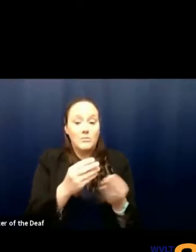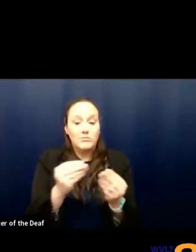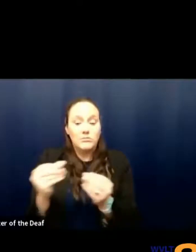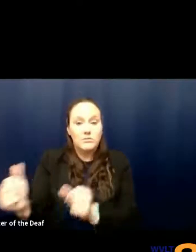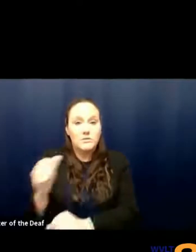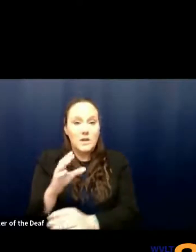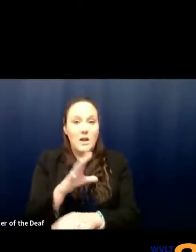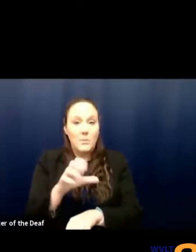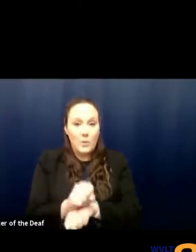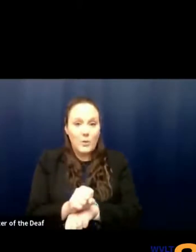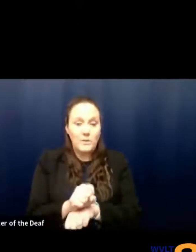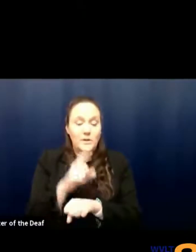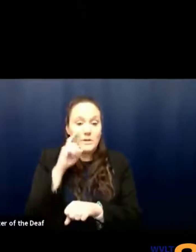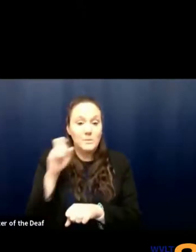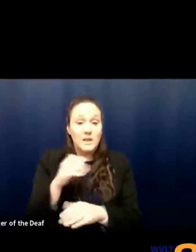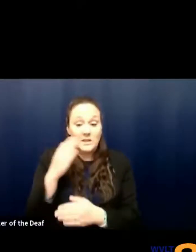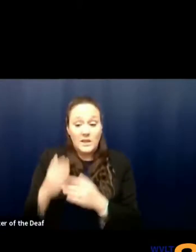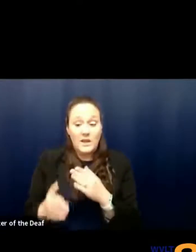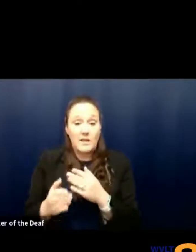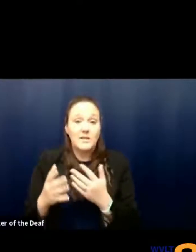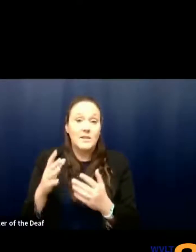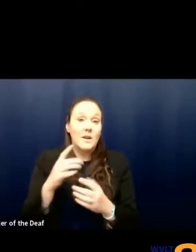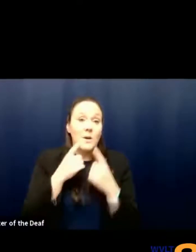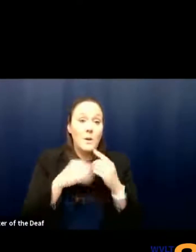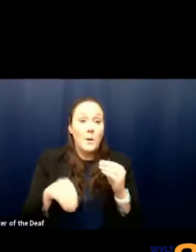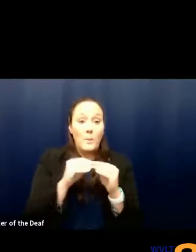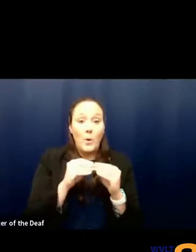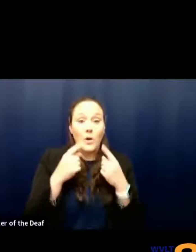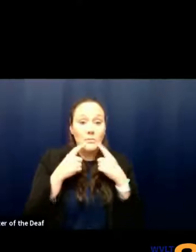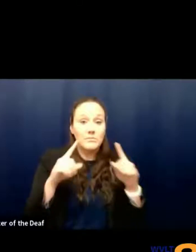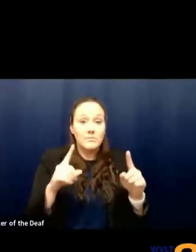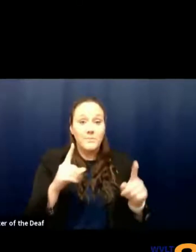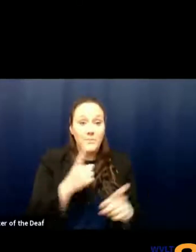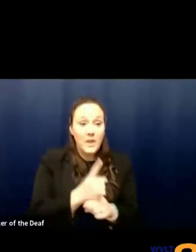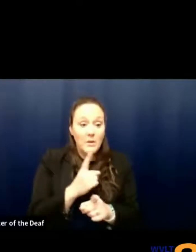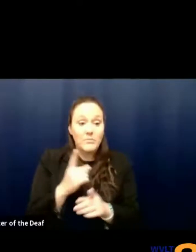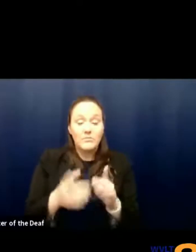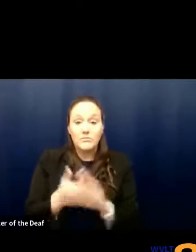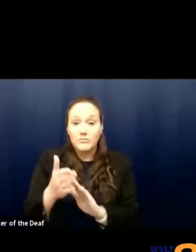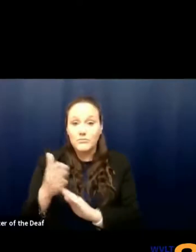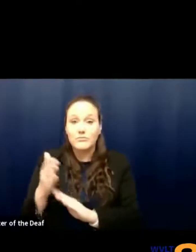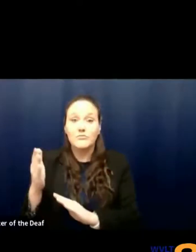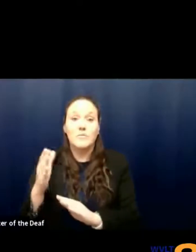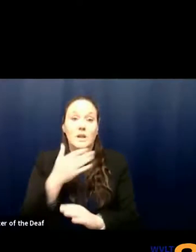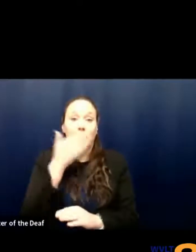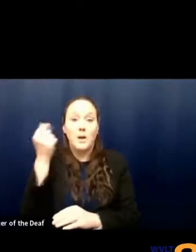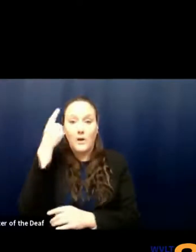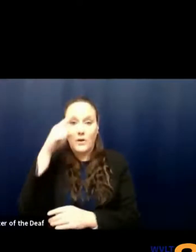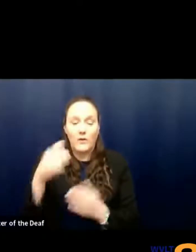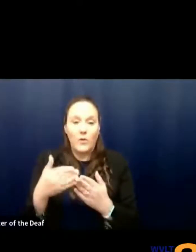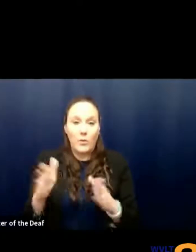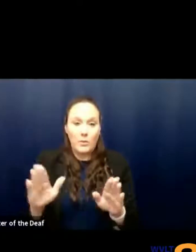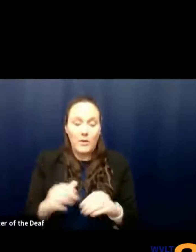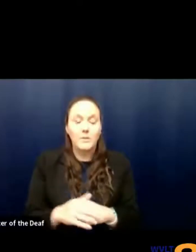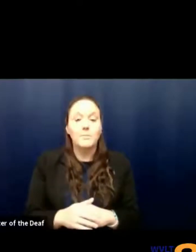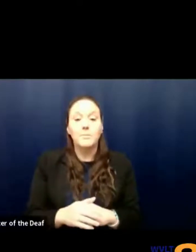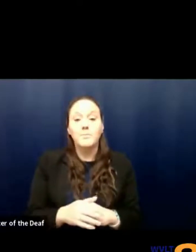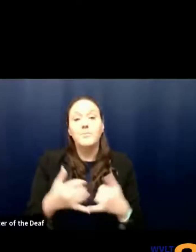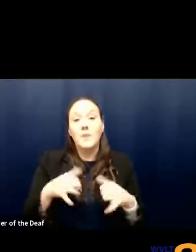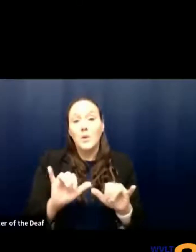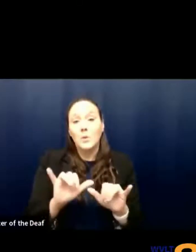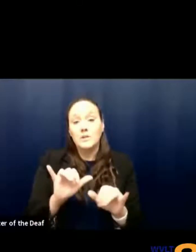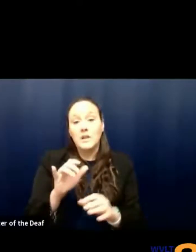the end, more efficiencies in our team is a great benefit to the public as well. We are still currently finalizing the